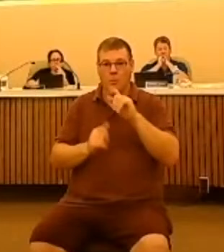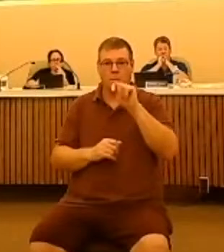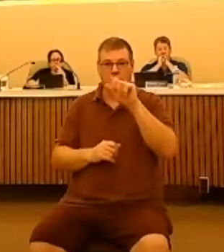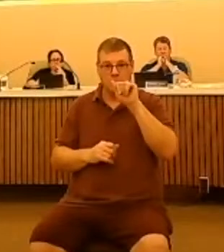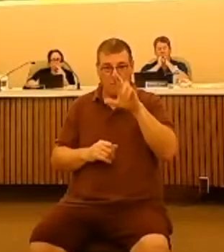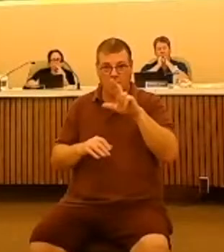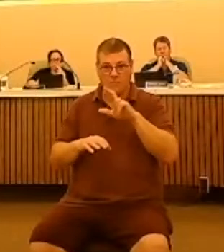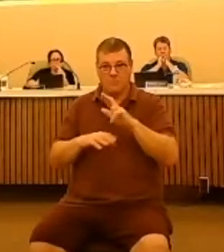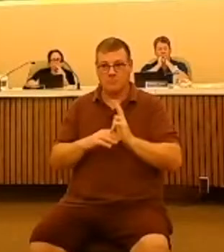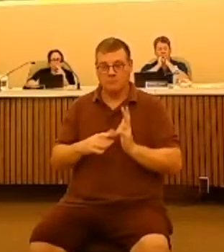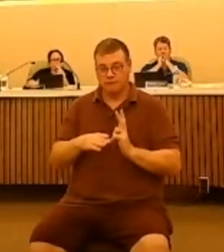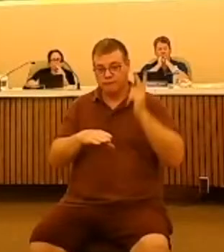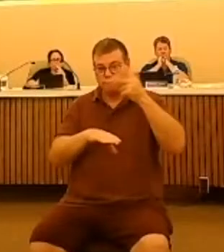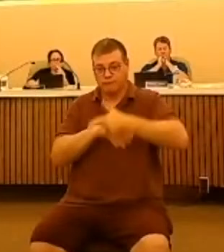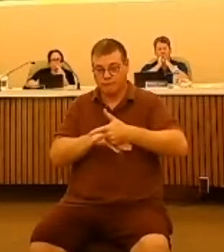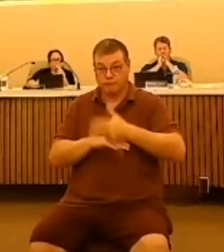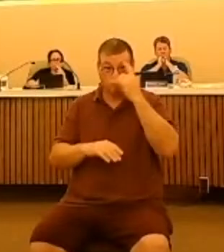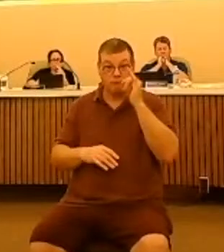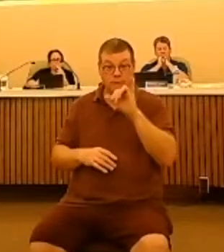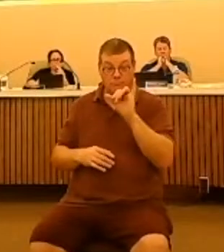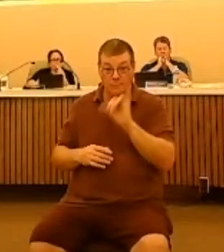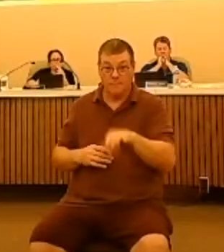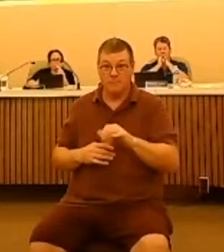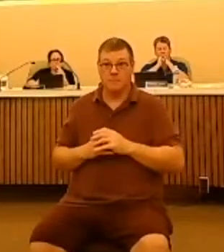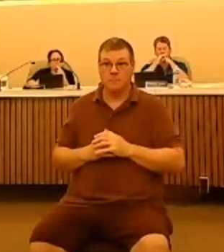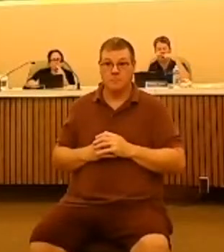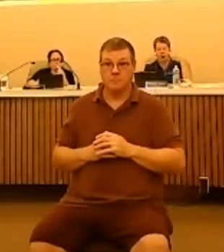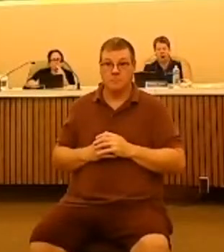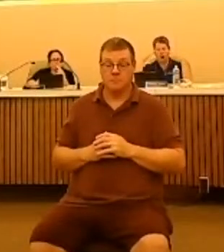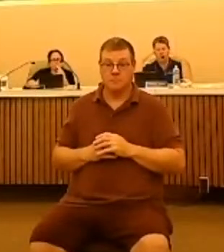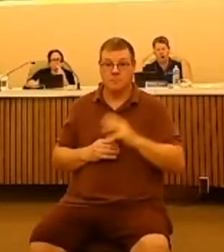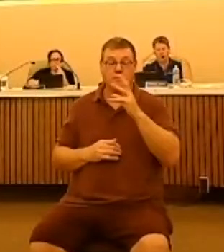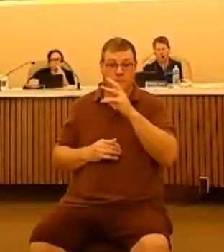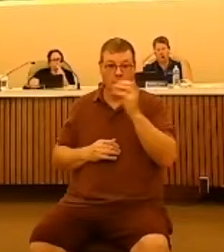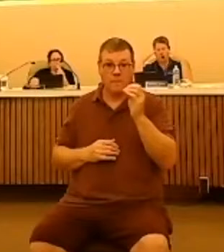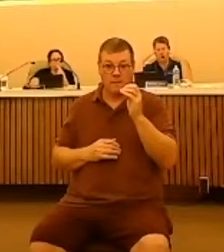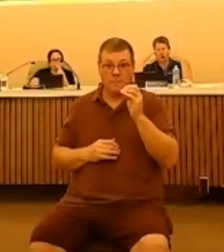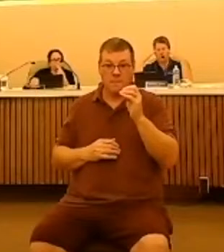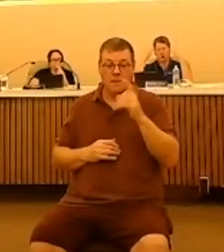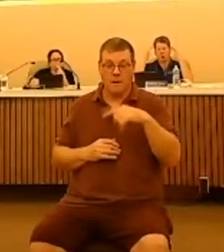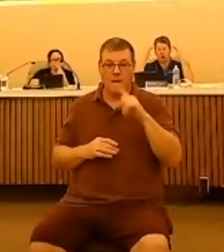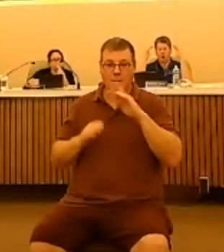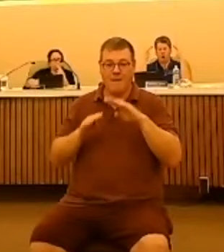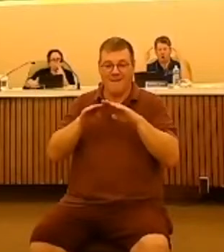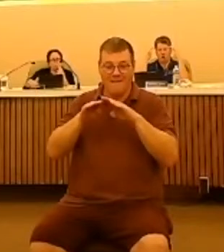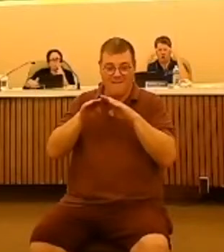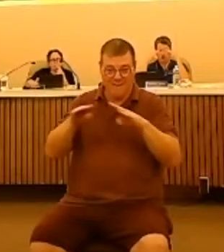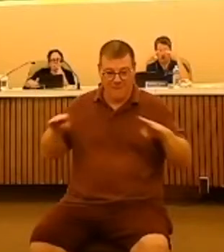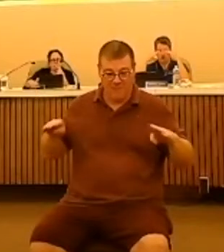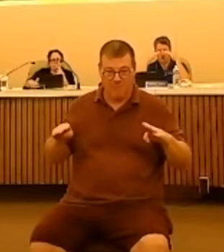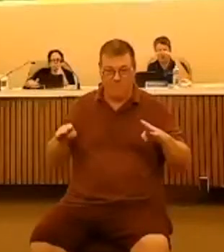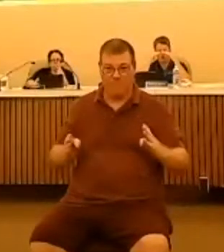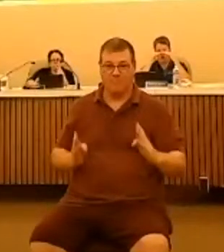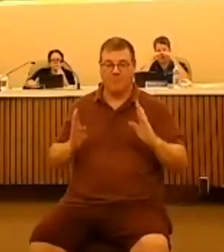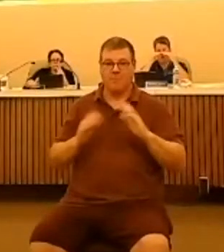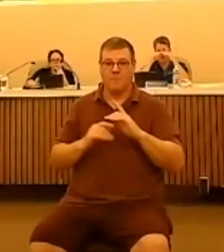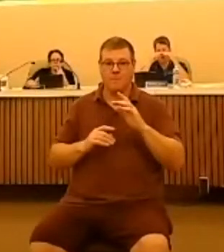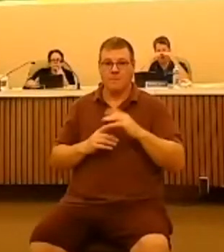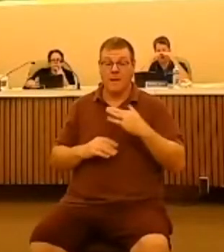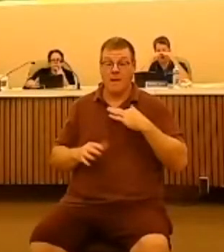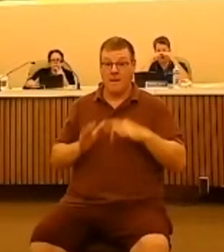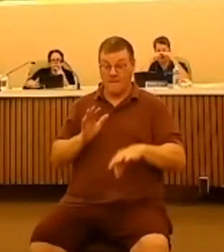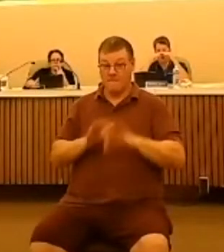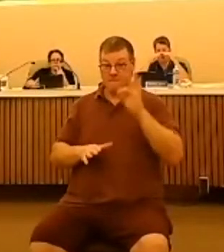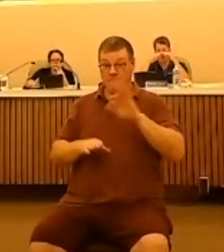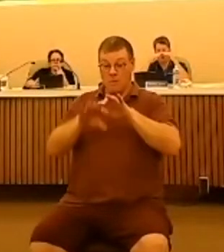asphalt. Because that's, and they are angled instead of this. I find the